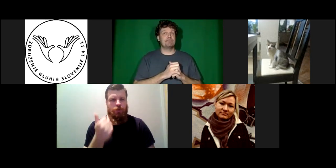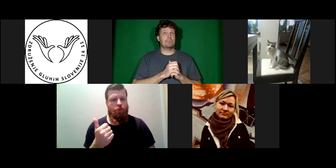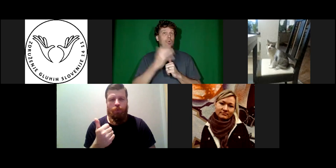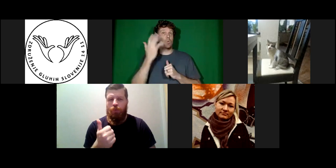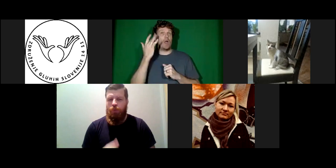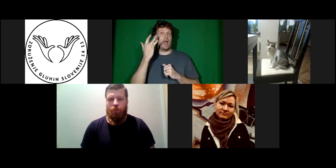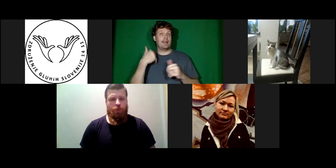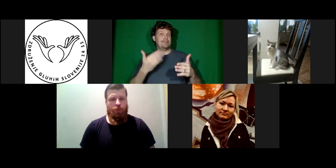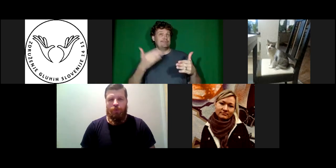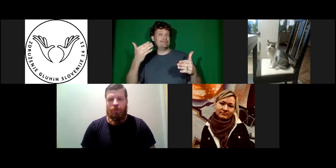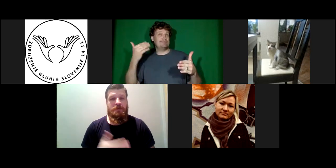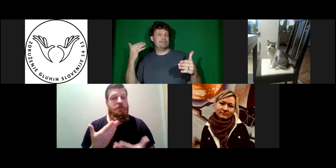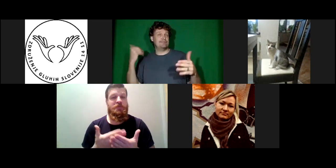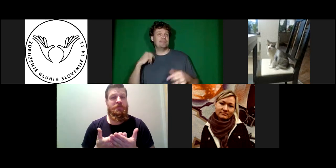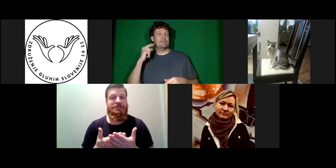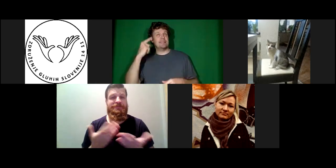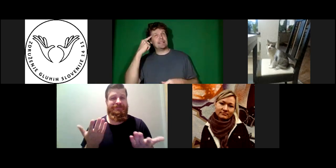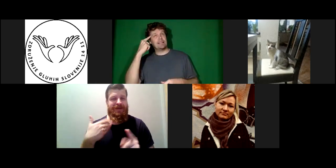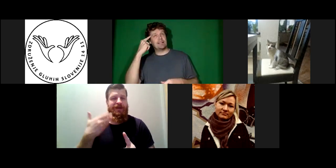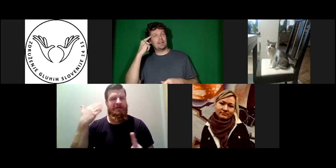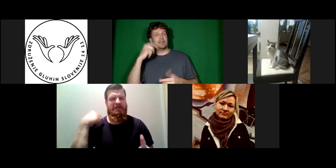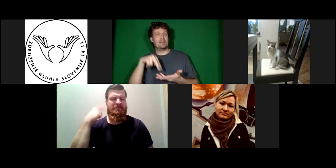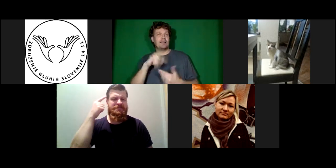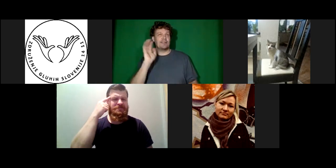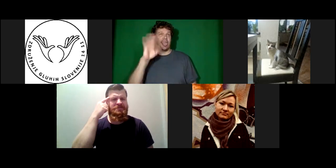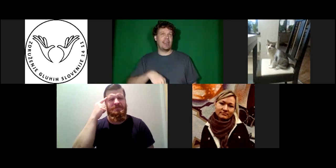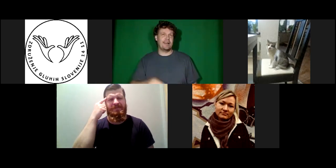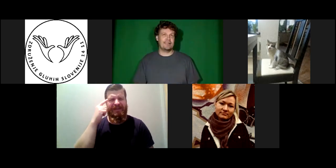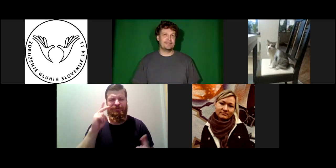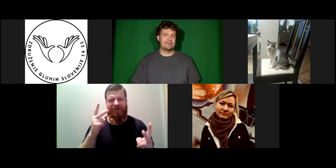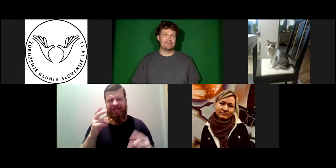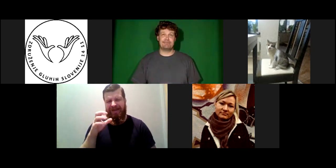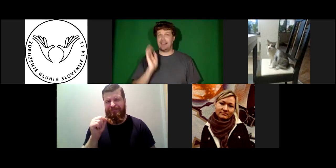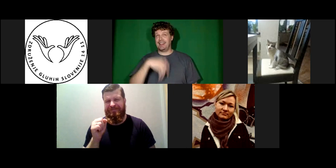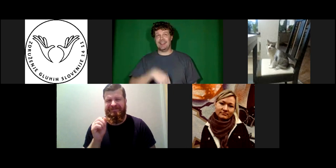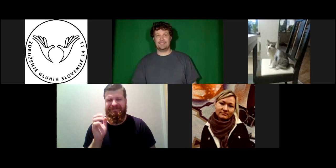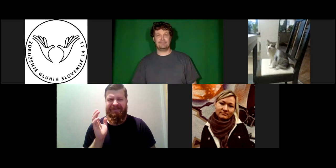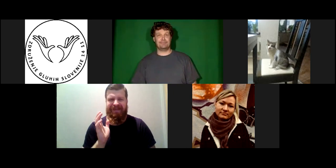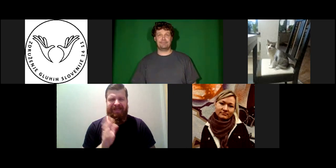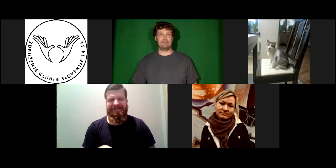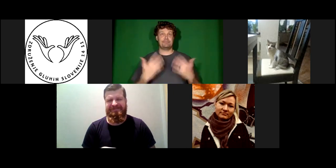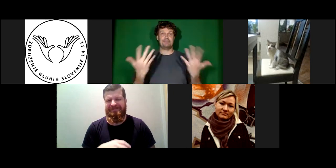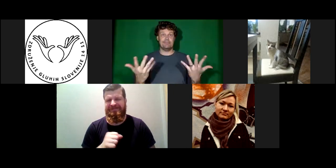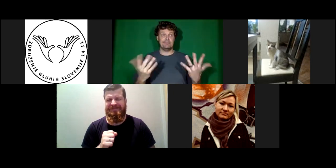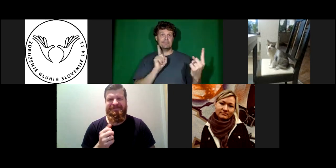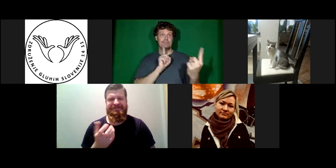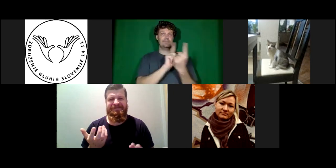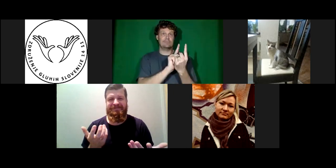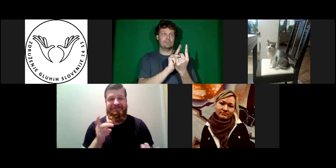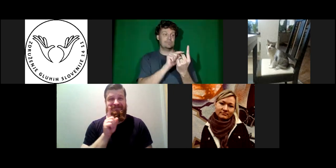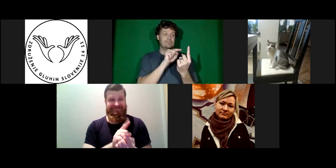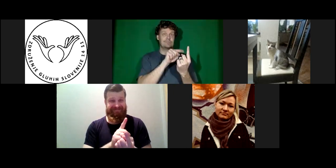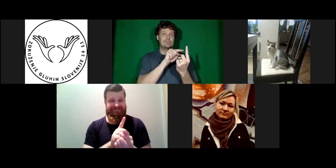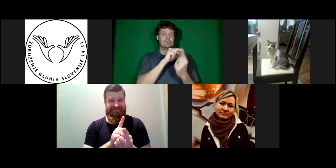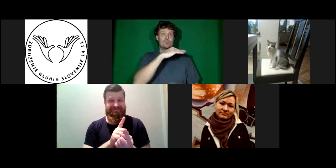My experience dancing was really a beautiful experience. To be honest, I always thought, ugh, dancing, that's